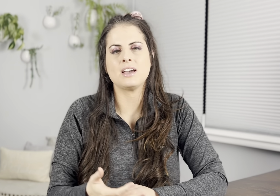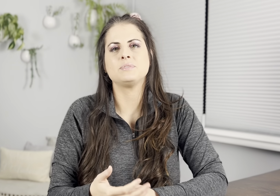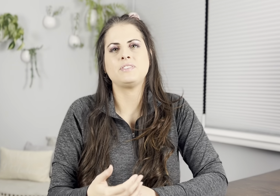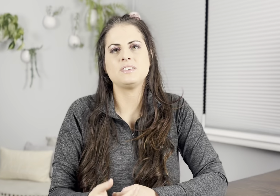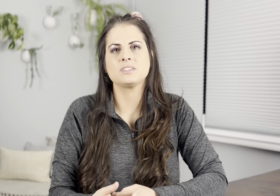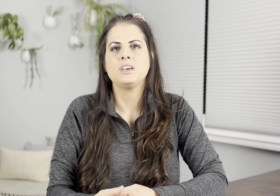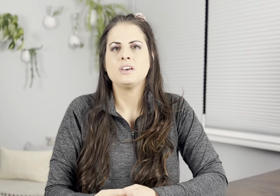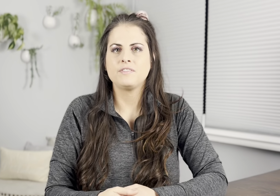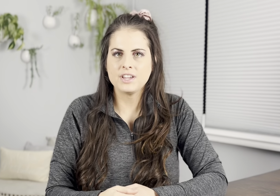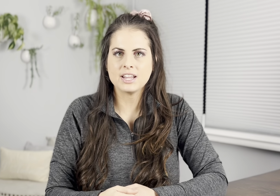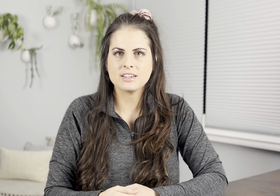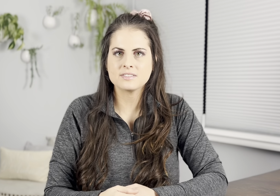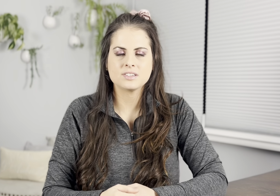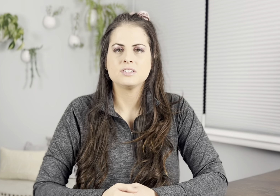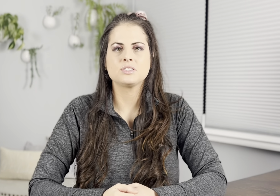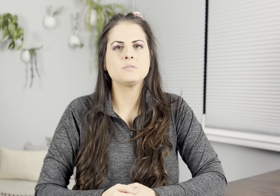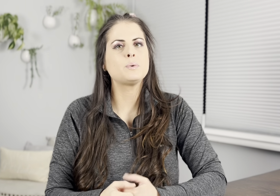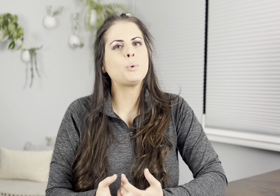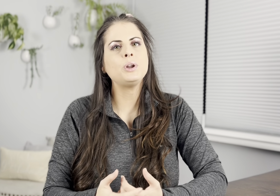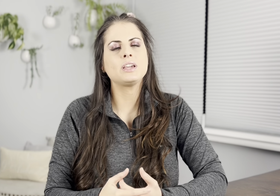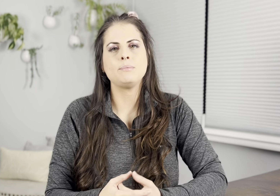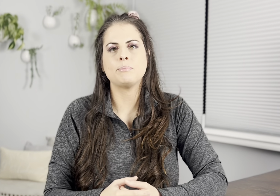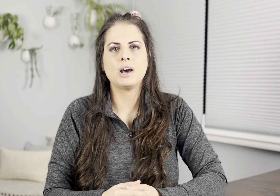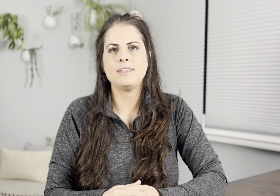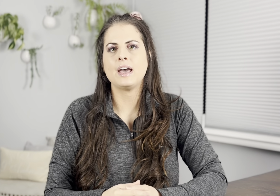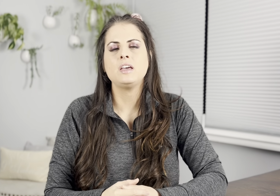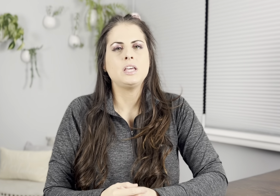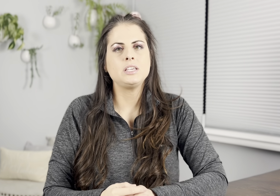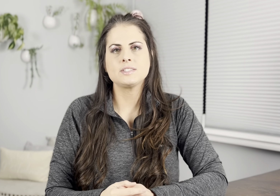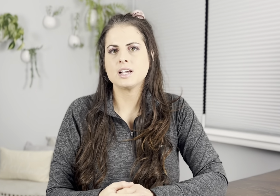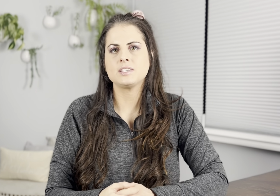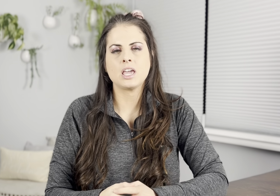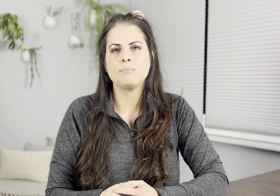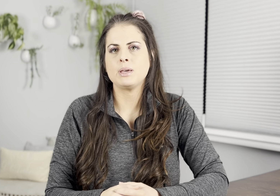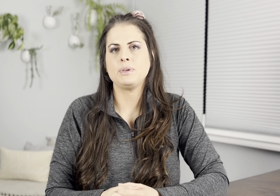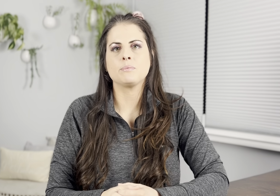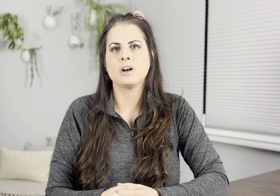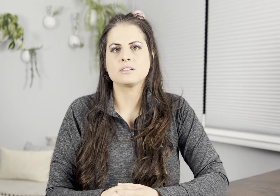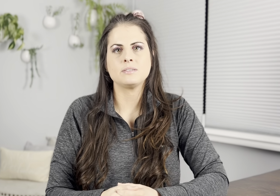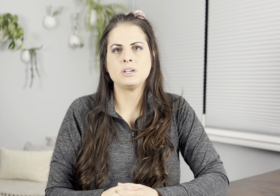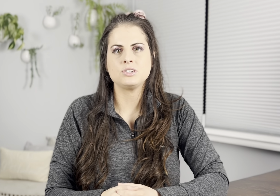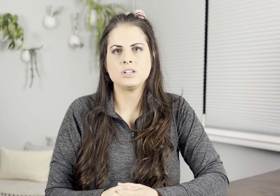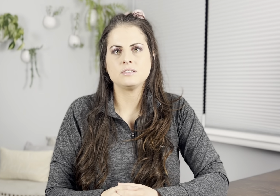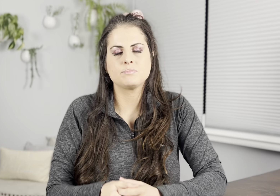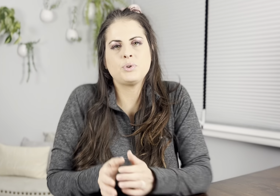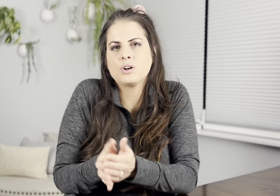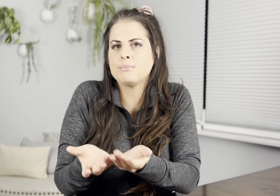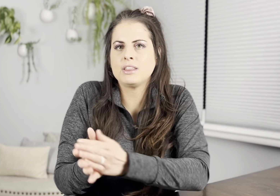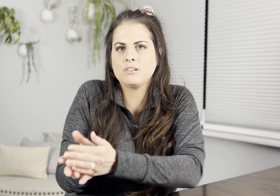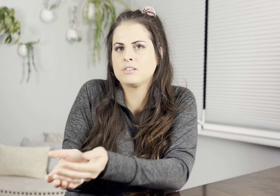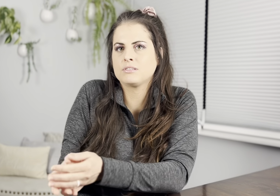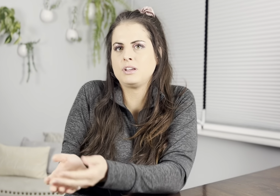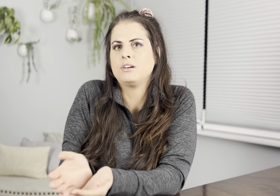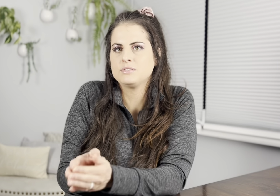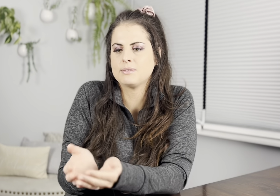of his feedings. So it's important to keep in mind that these signs, again, might be approximations. Book might look, you know, something